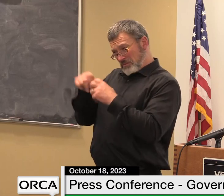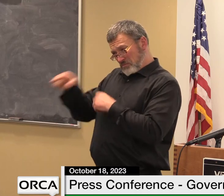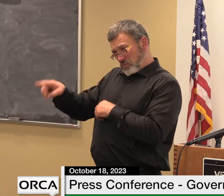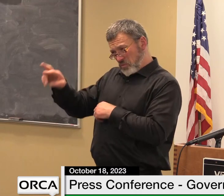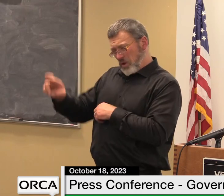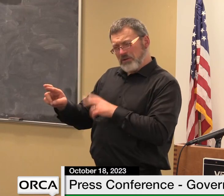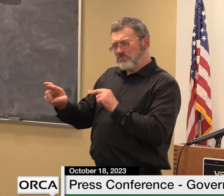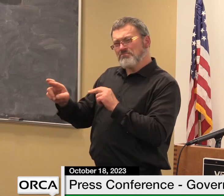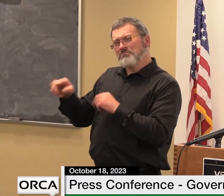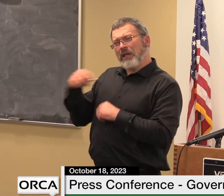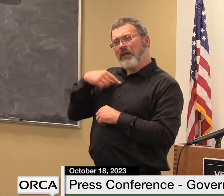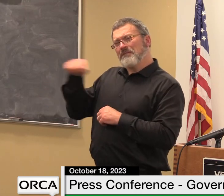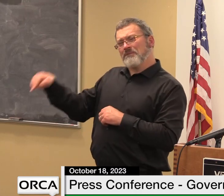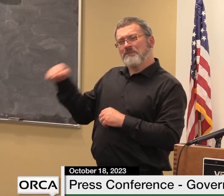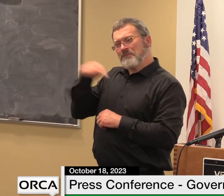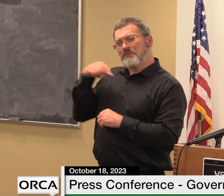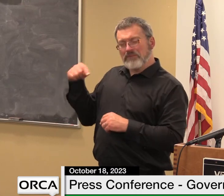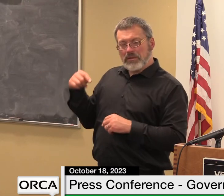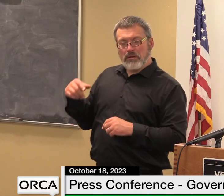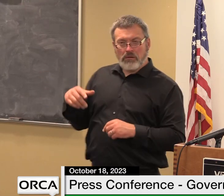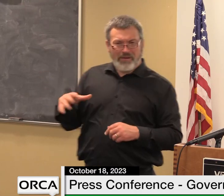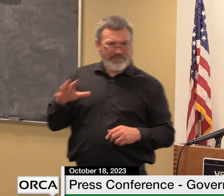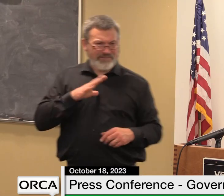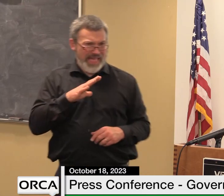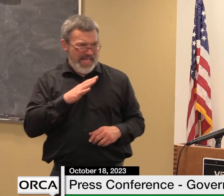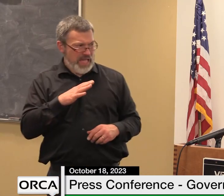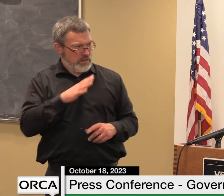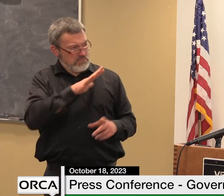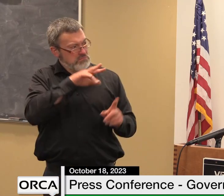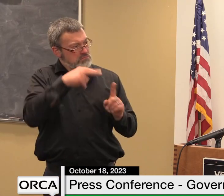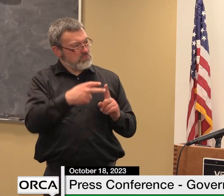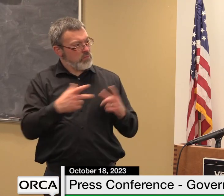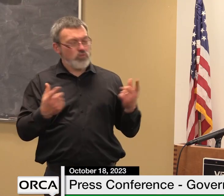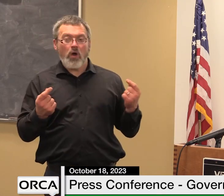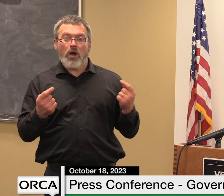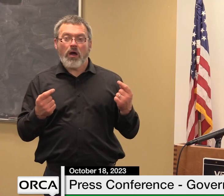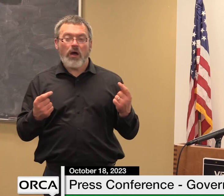just, I don't know, what do you think about this? Have you heard anything on this? Or? Yeah.